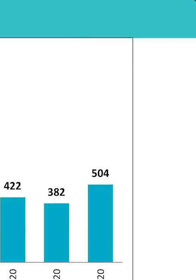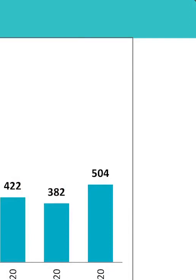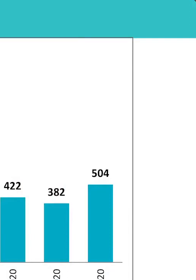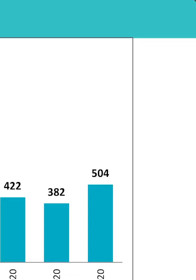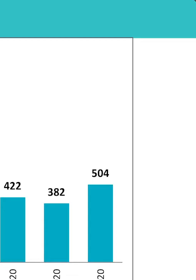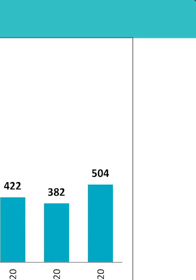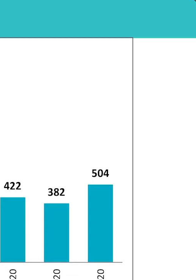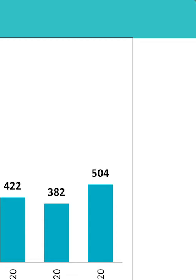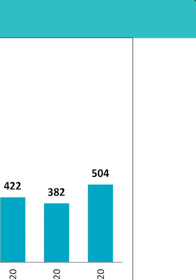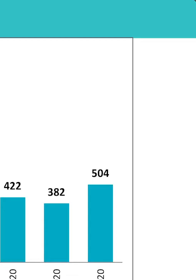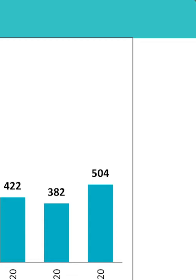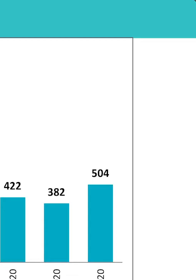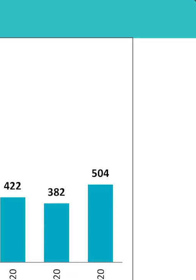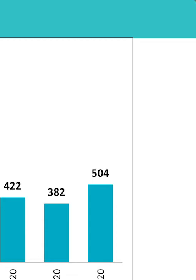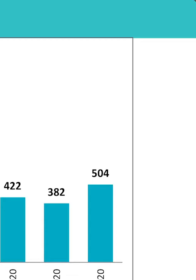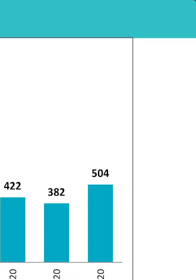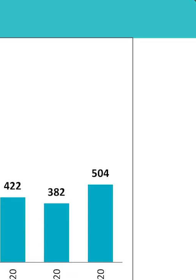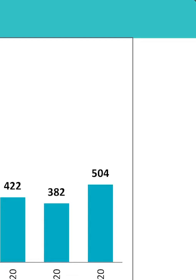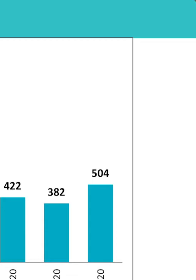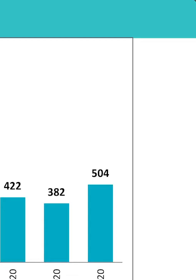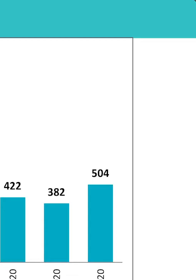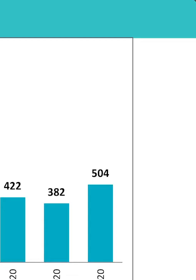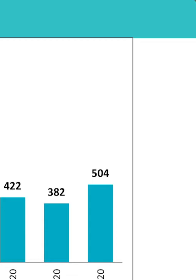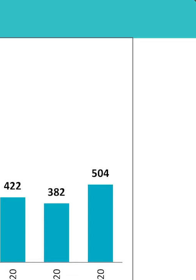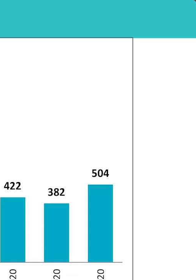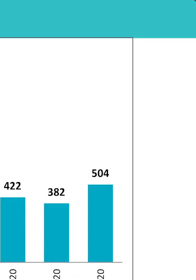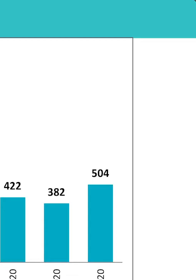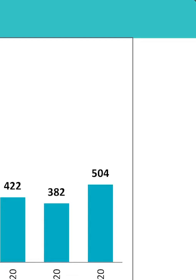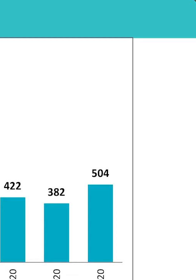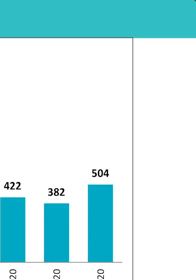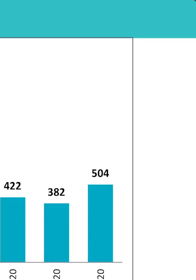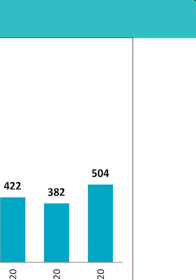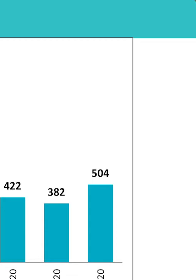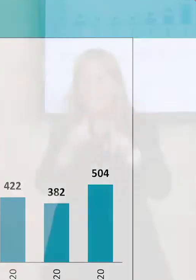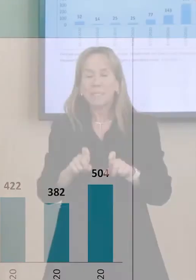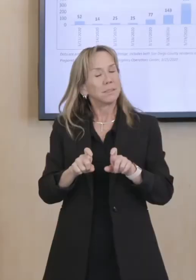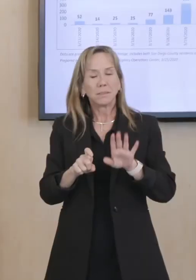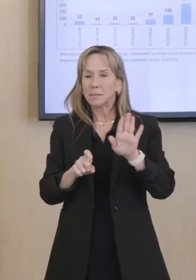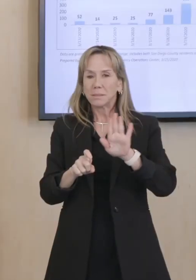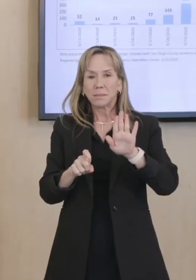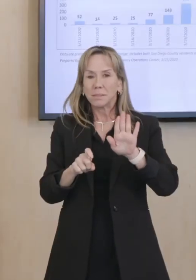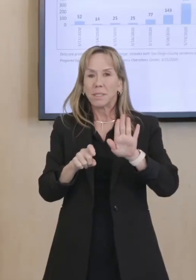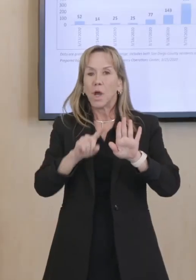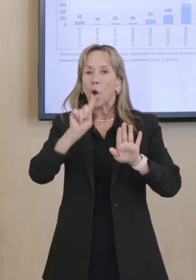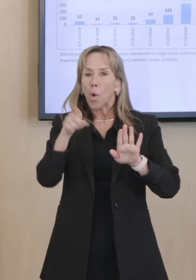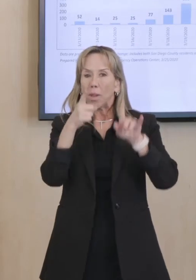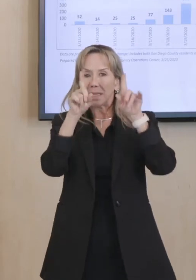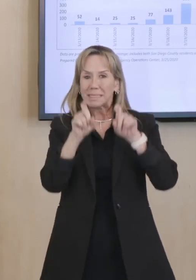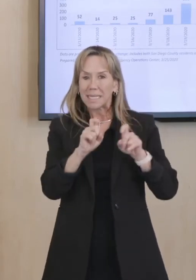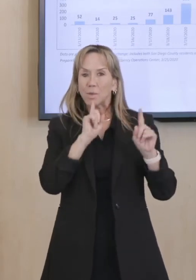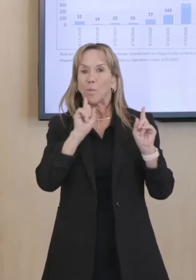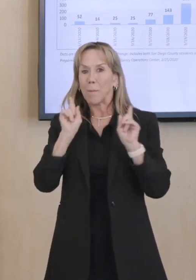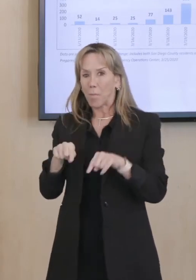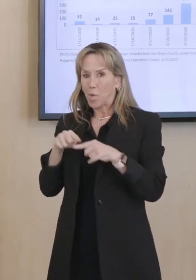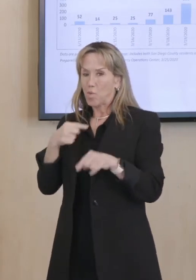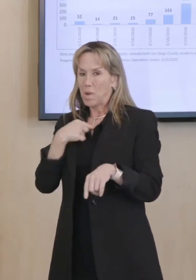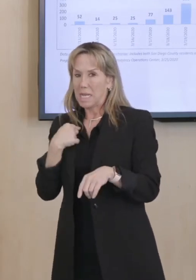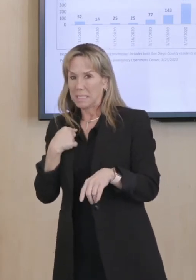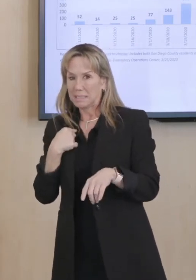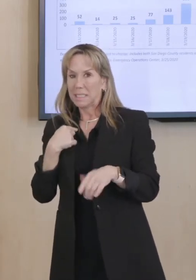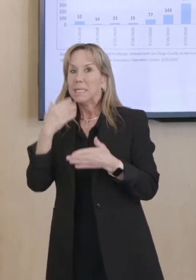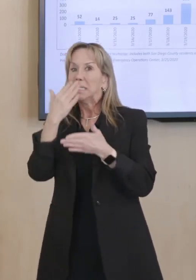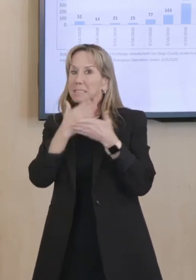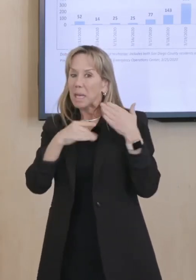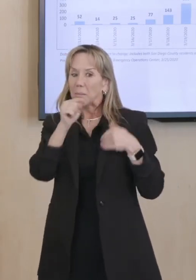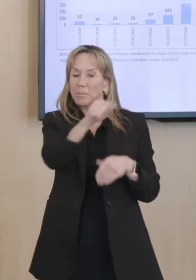essentially every test that's been performed in San Diego County. This is every test that has been reported to us. And we believe that all of our partners are getting